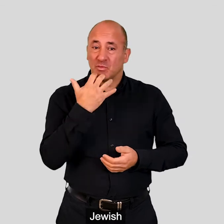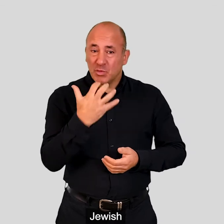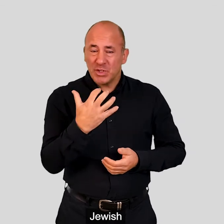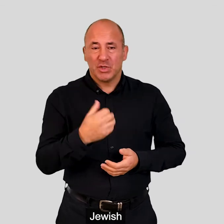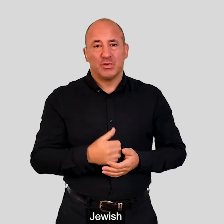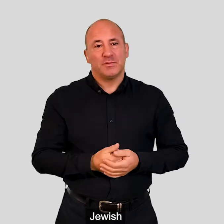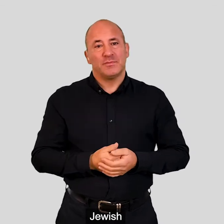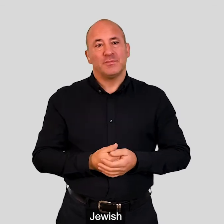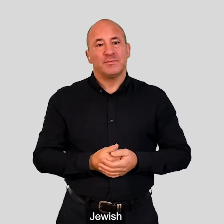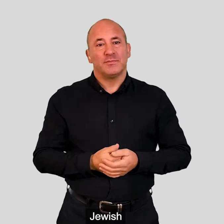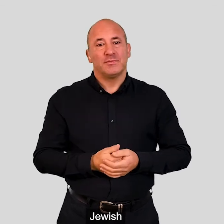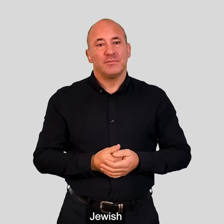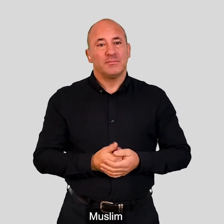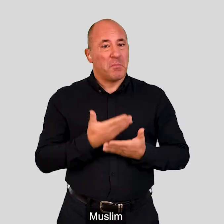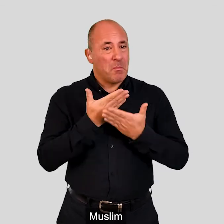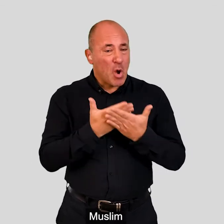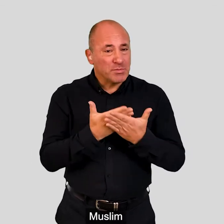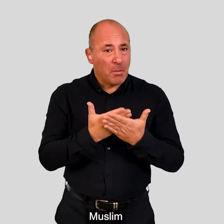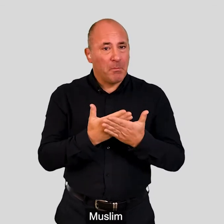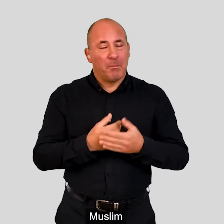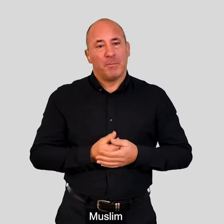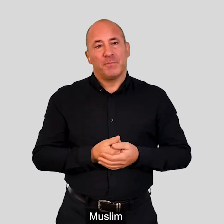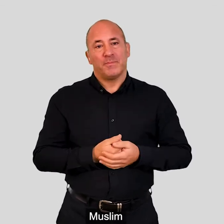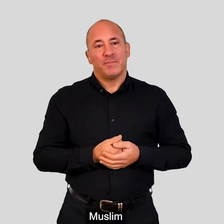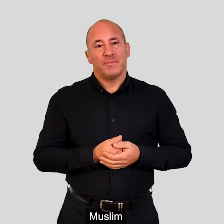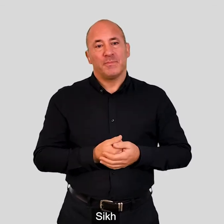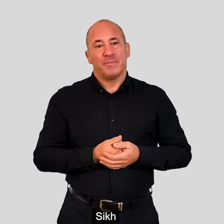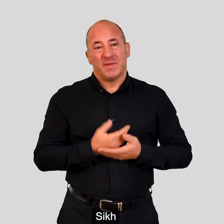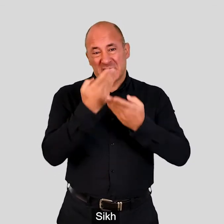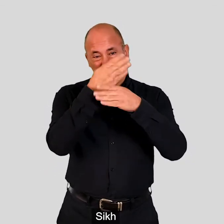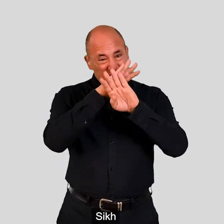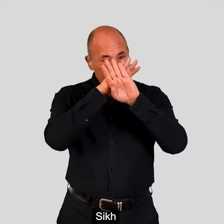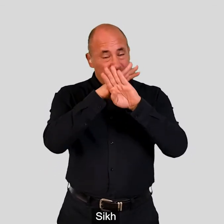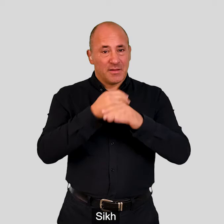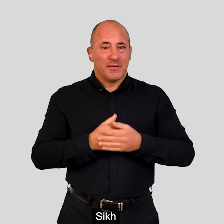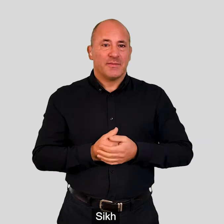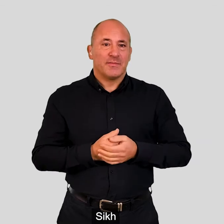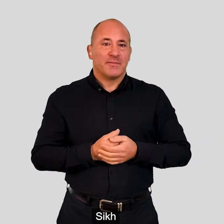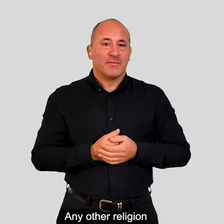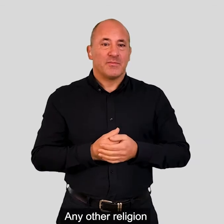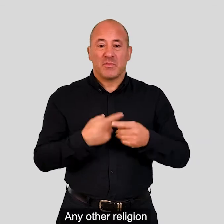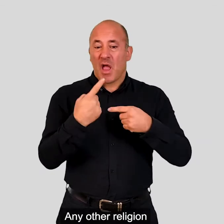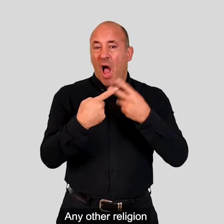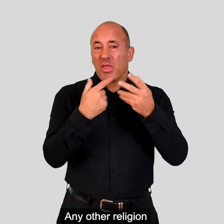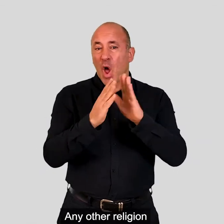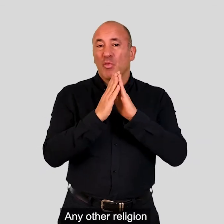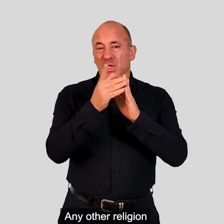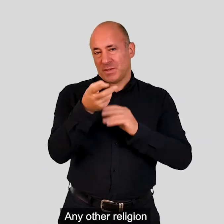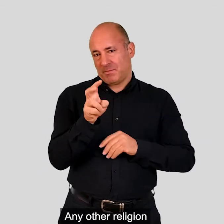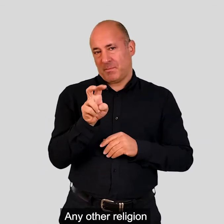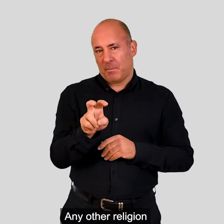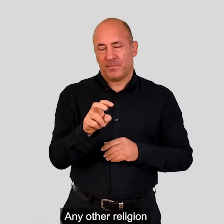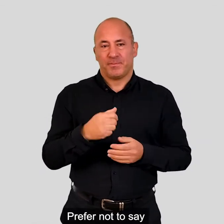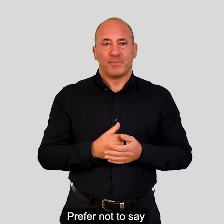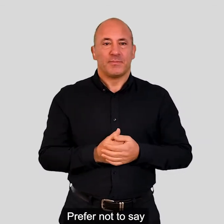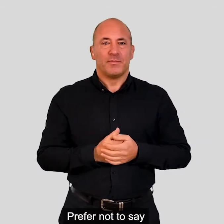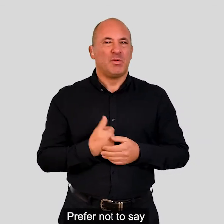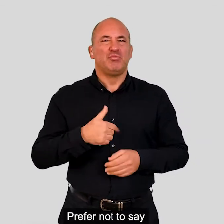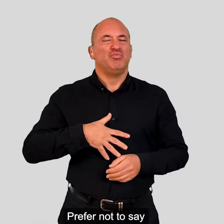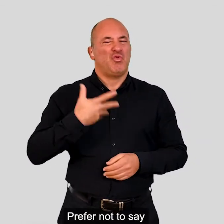Jewish, Muslim, Sikh, any other religion. Prefer not